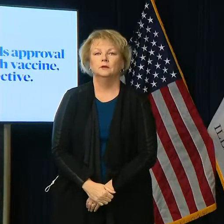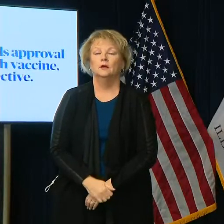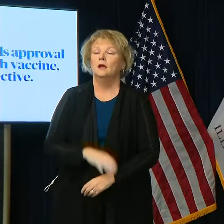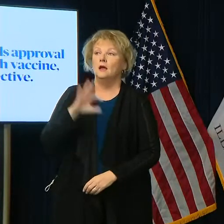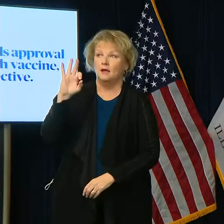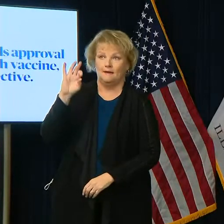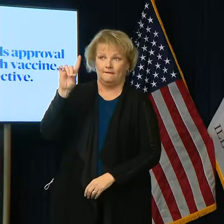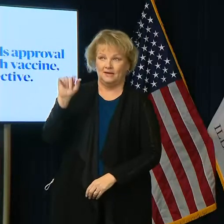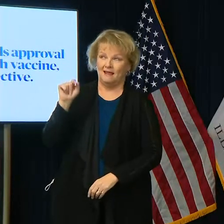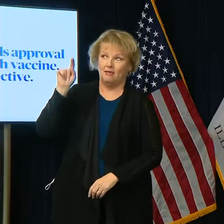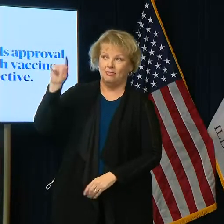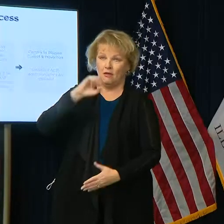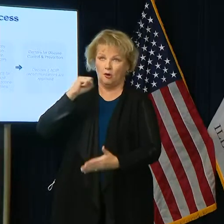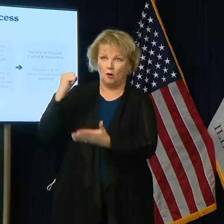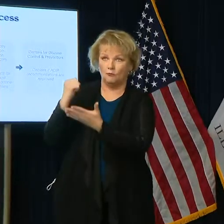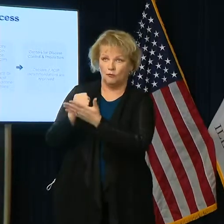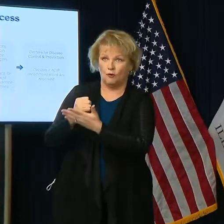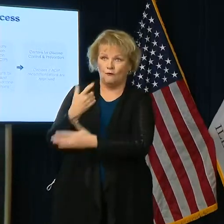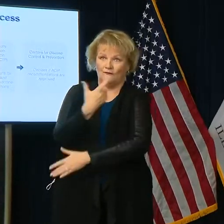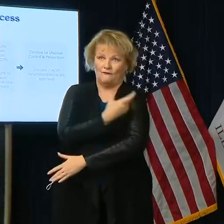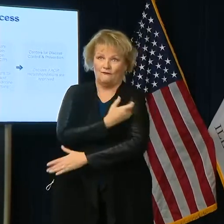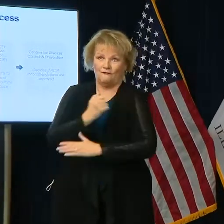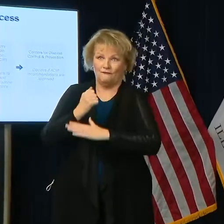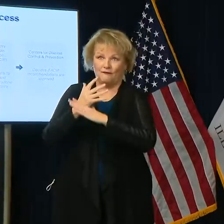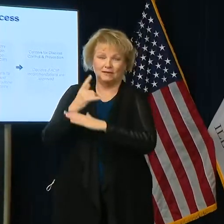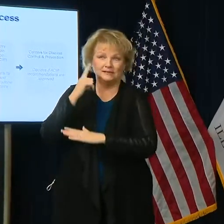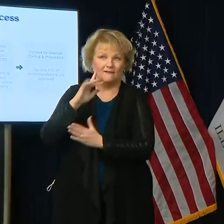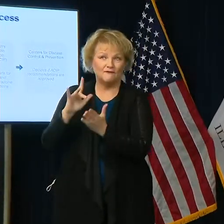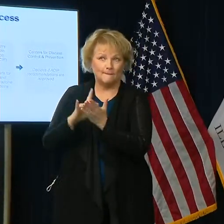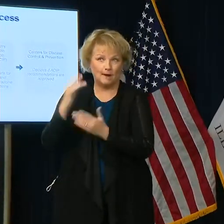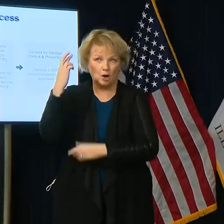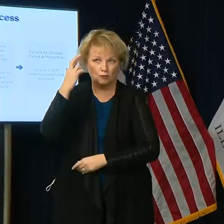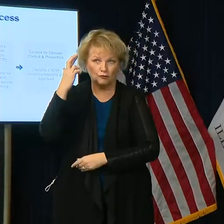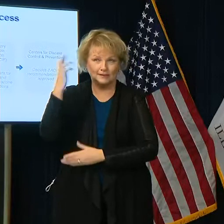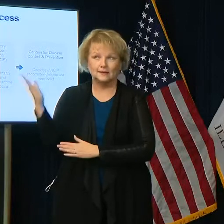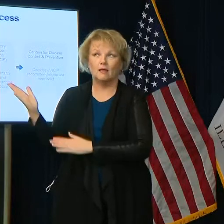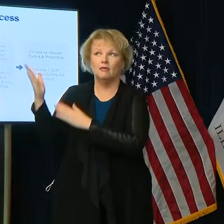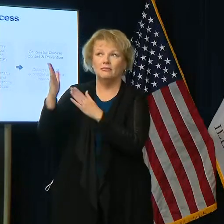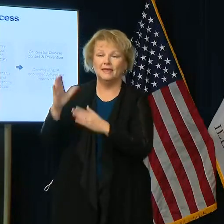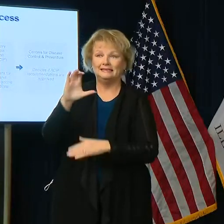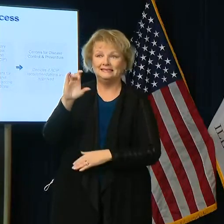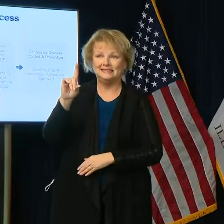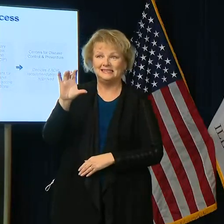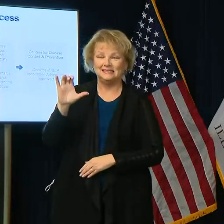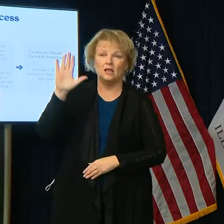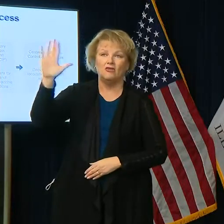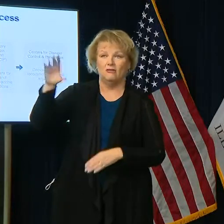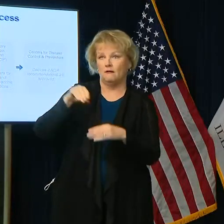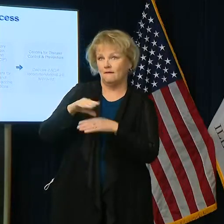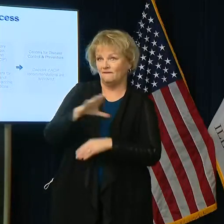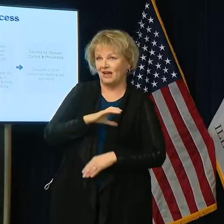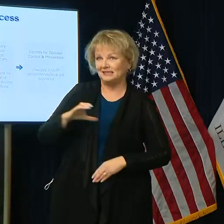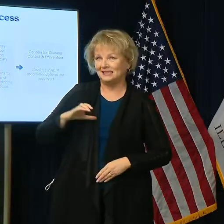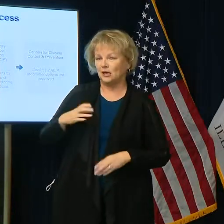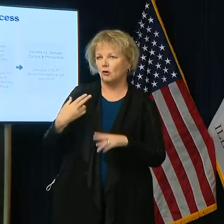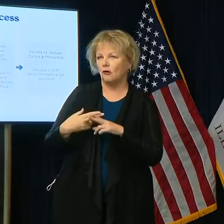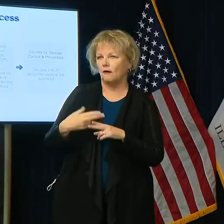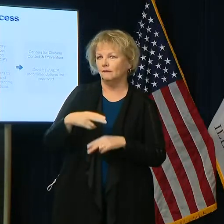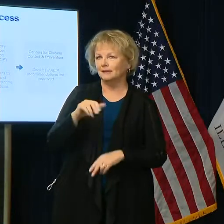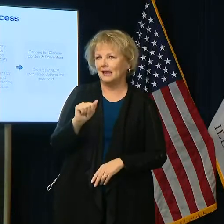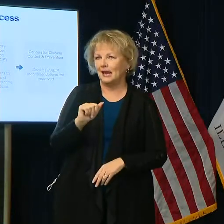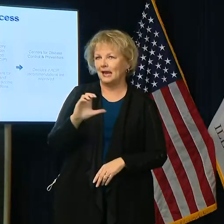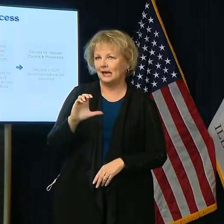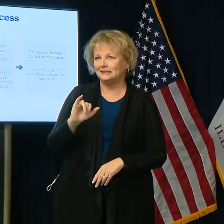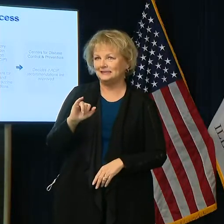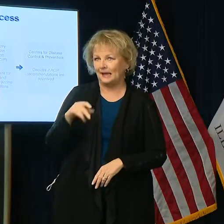FDA approves the vaccine for medical use, the CDC's Advisory Committee, ACIP,